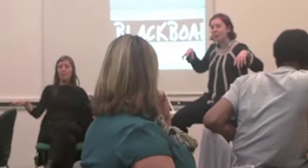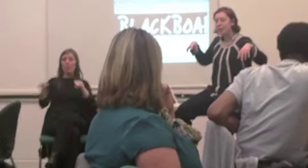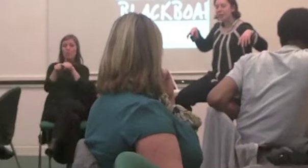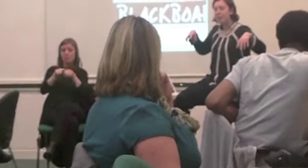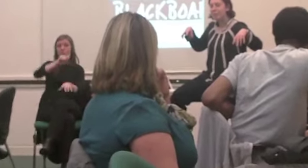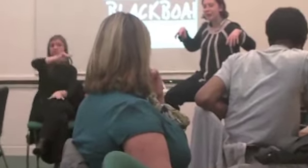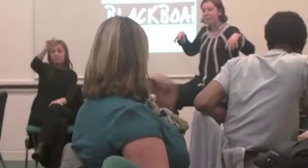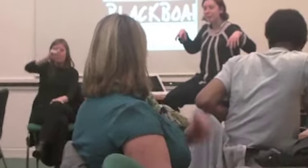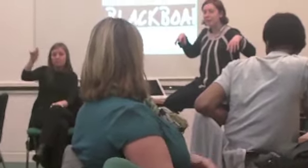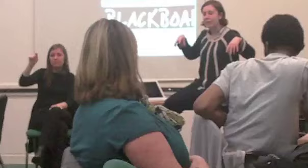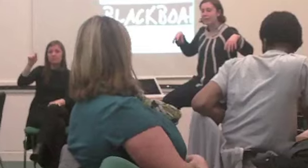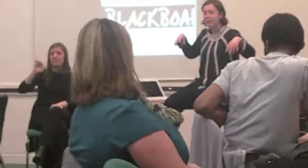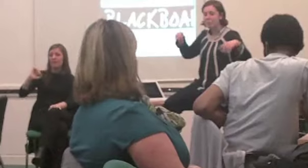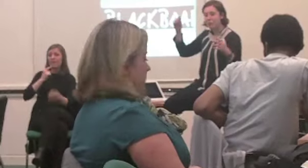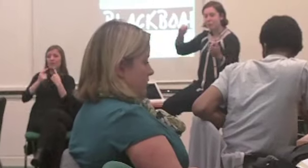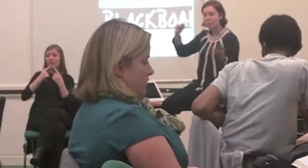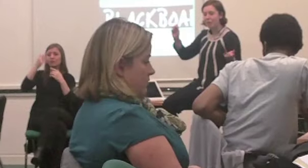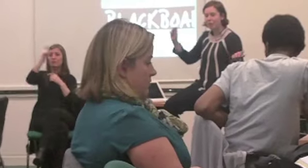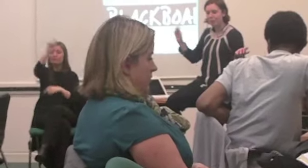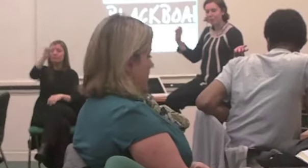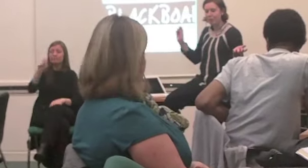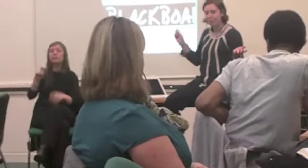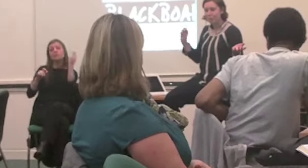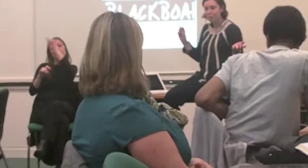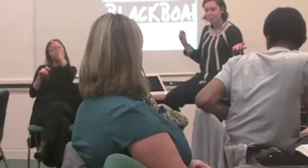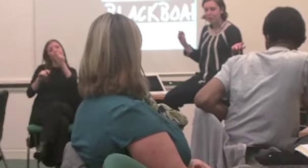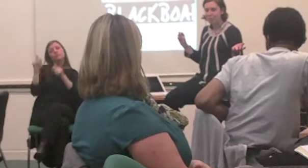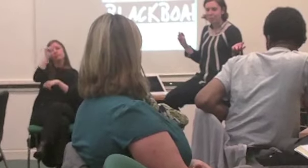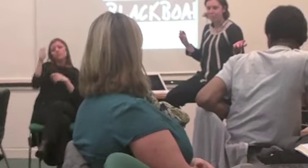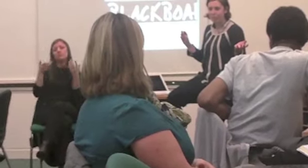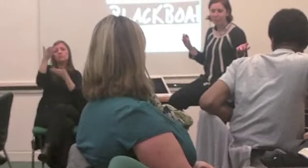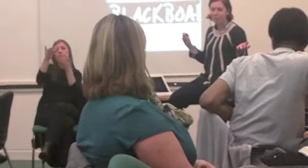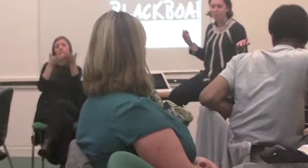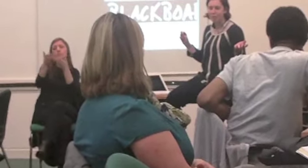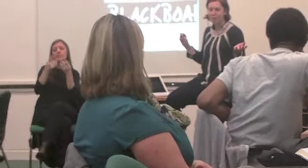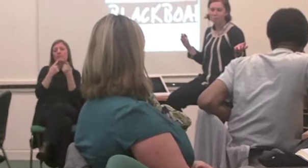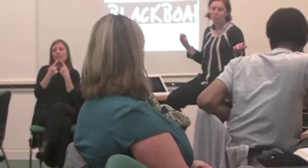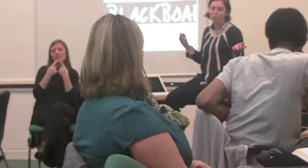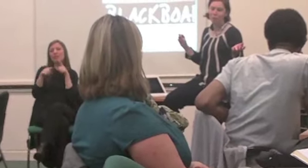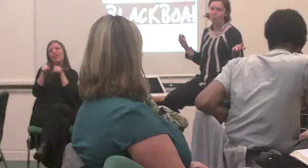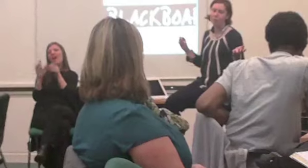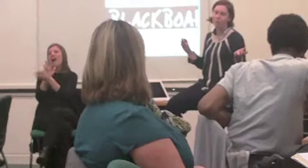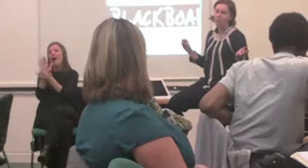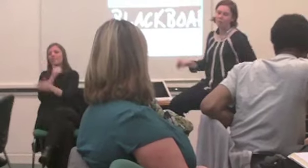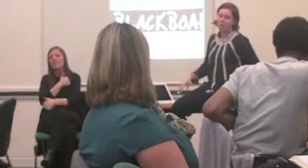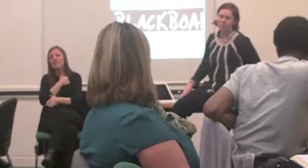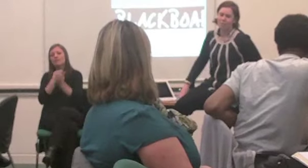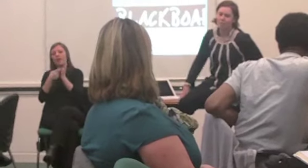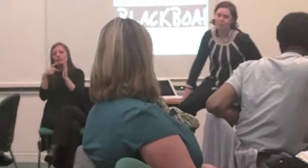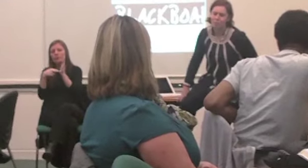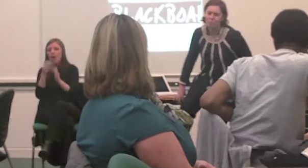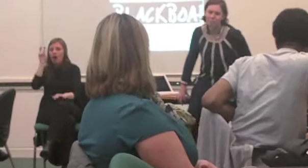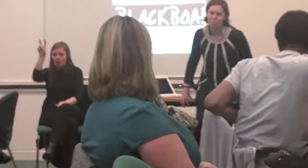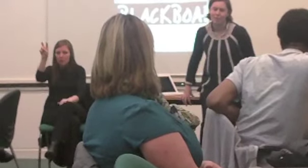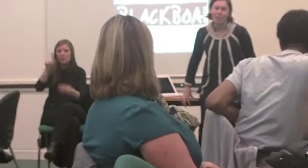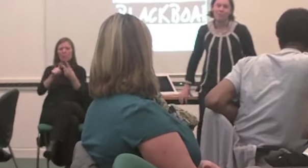village. And basically, people used to write on this blackboard just a happy birthday Ron, or I disagree